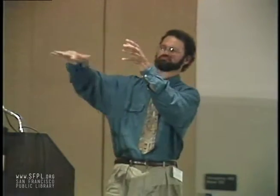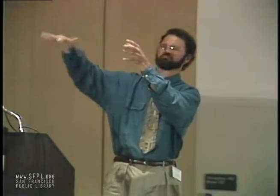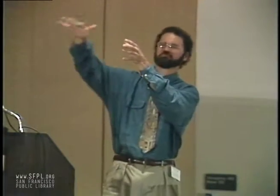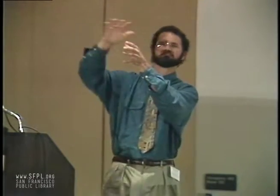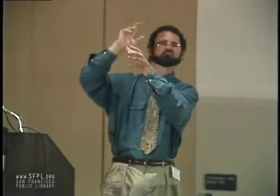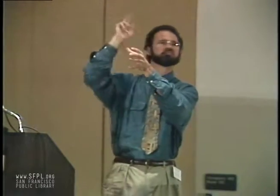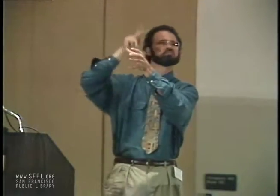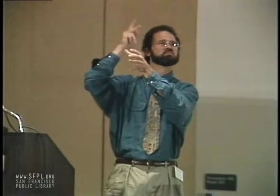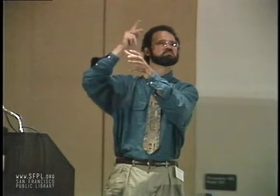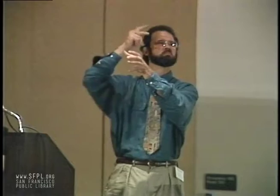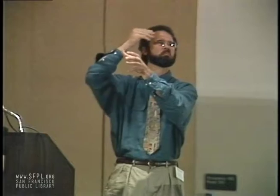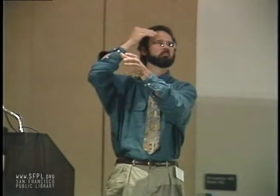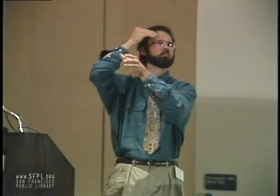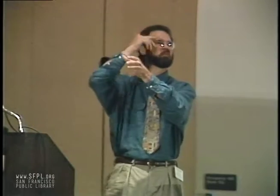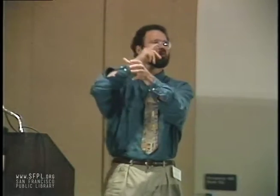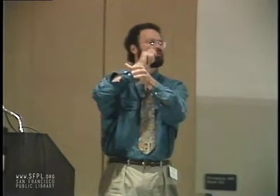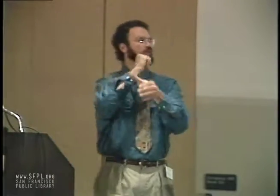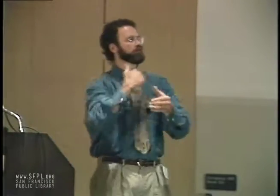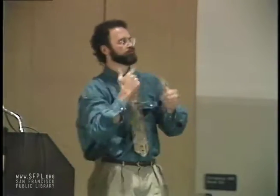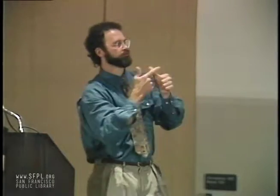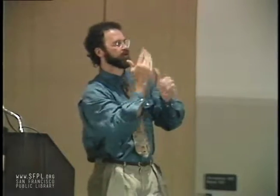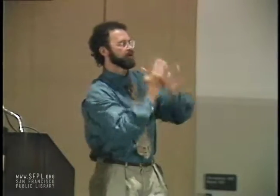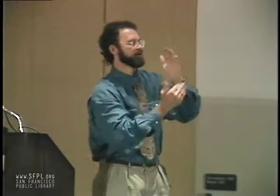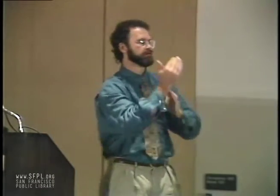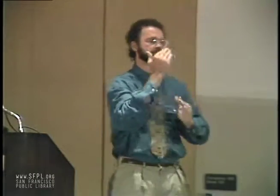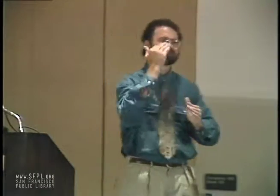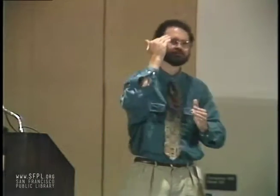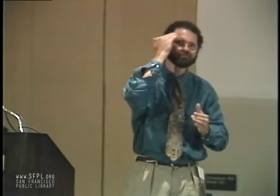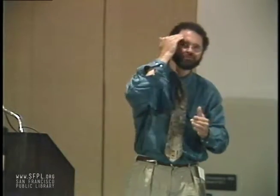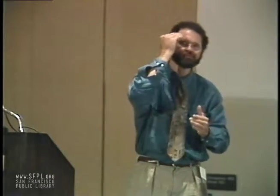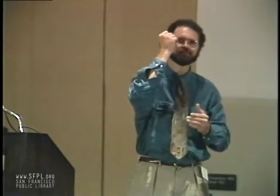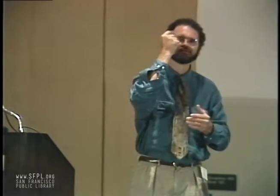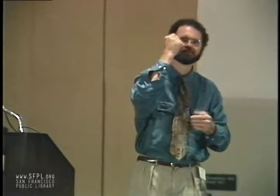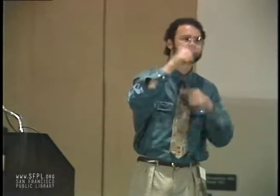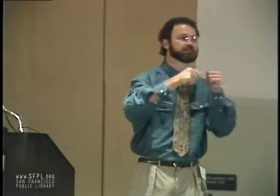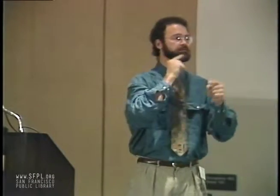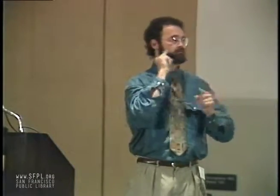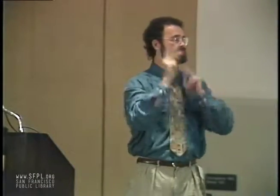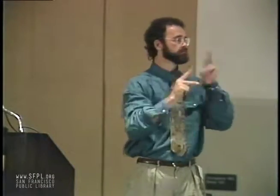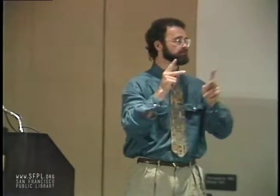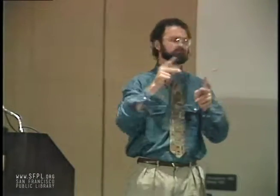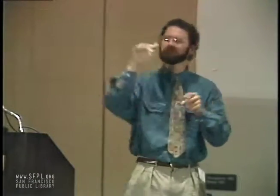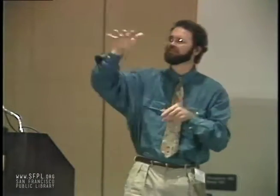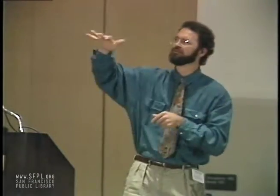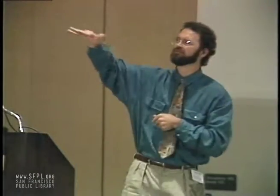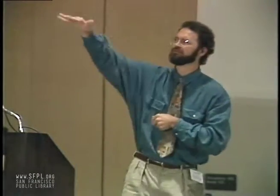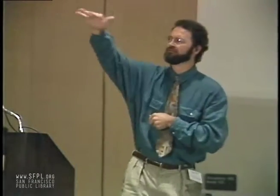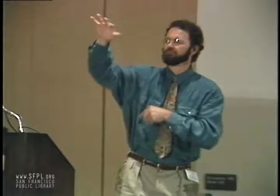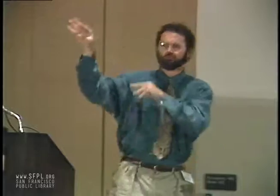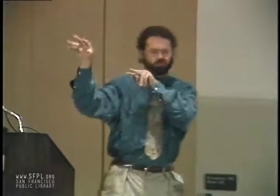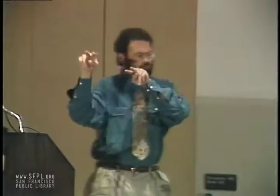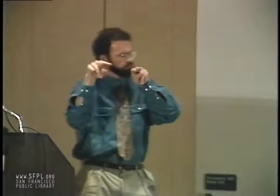may be different from others' perspective, who don't have first-hand knowledge of deaf people.